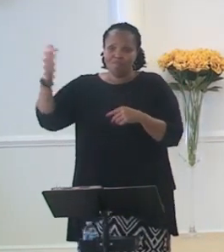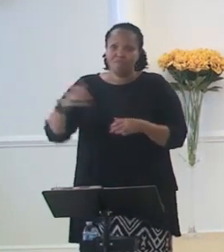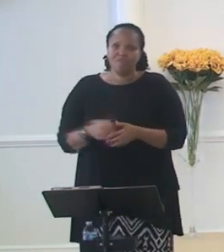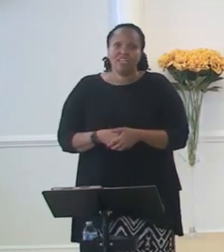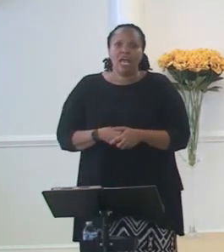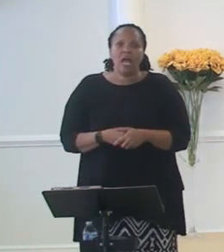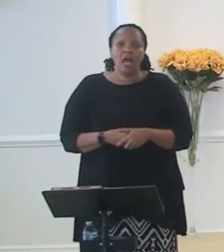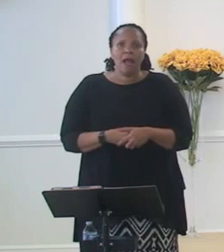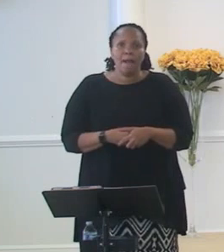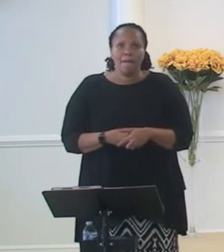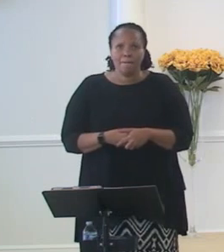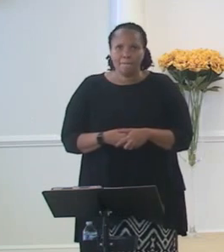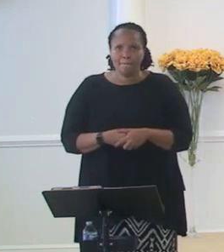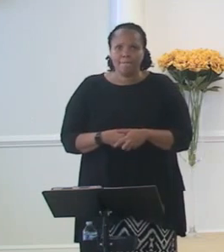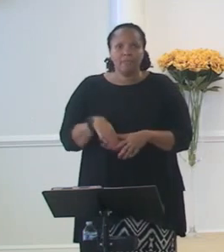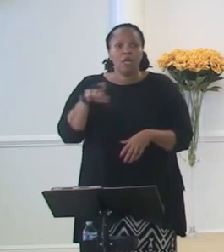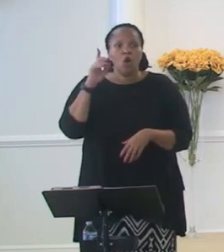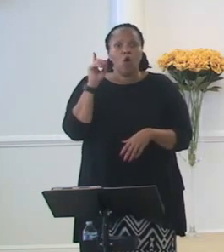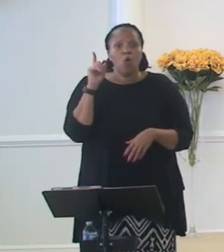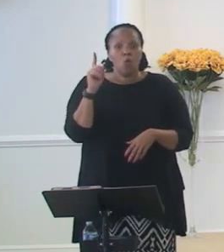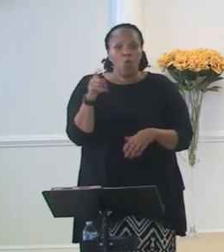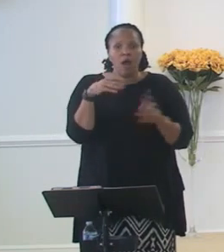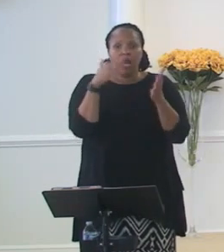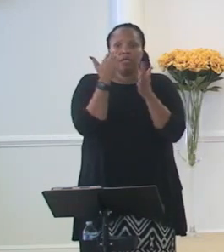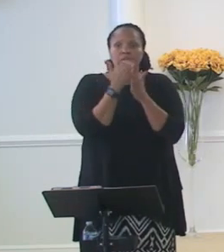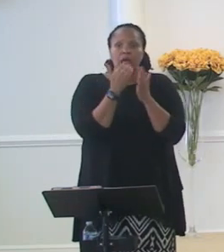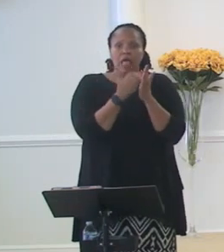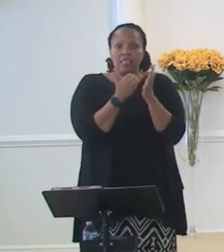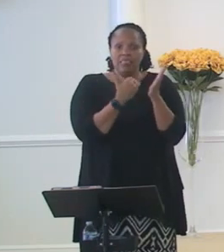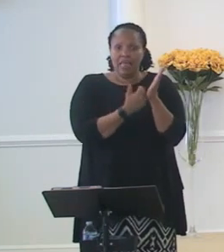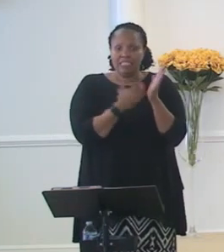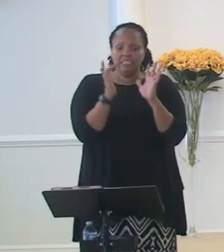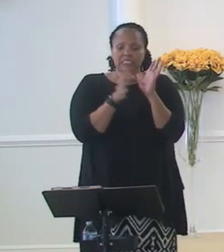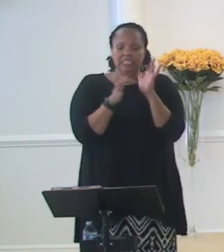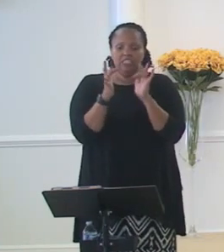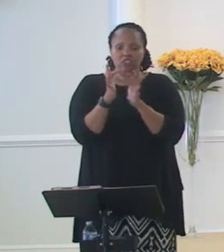One master lesson that Jesus revealed,